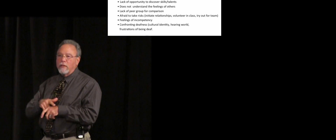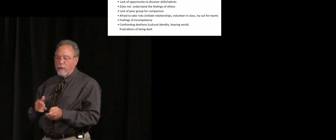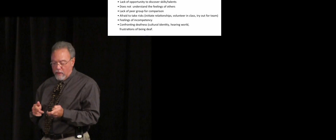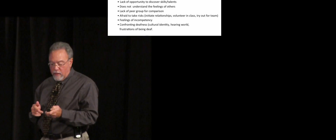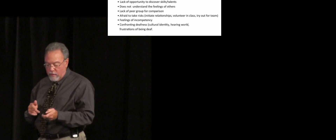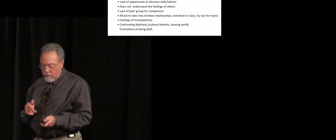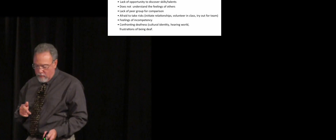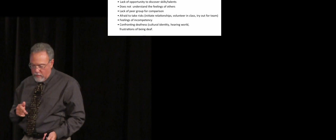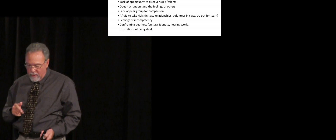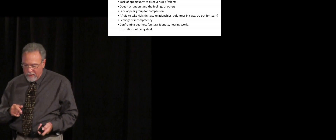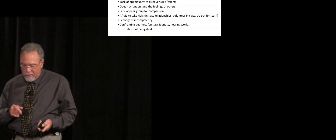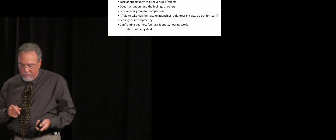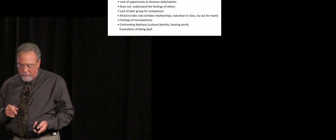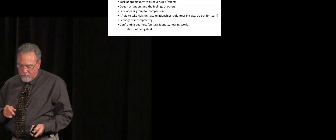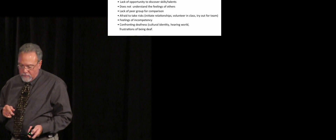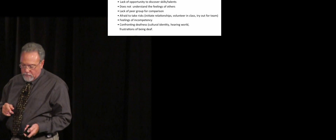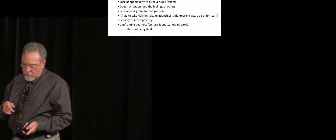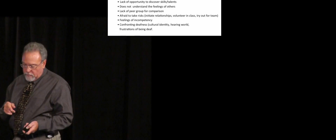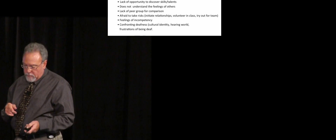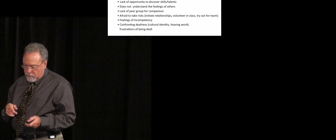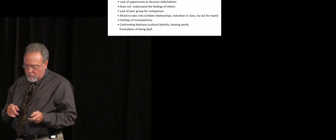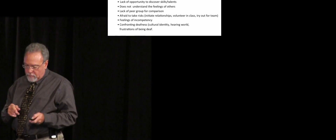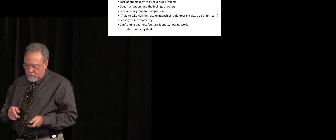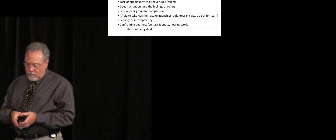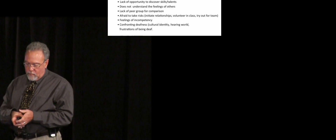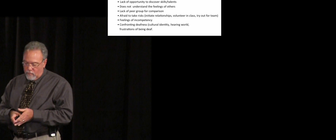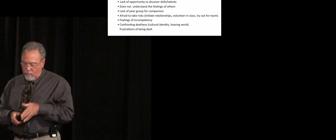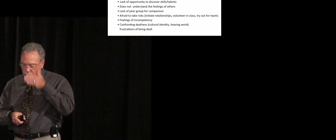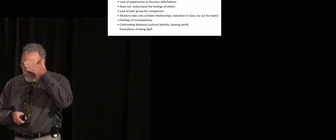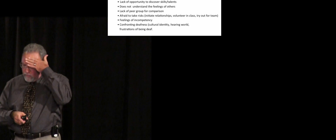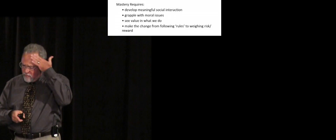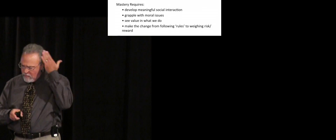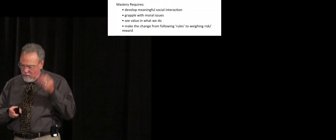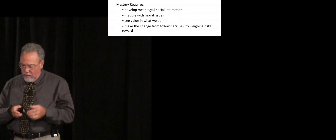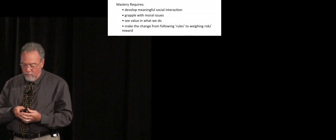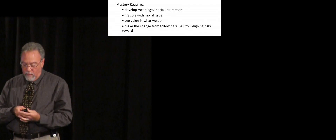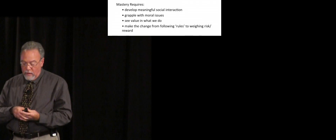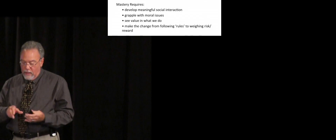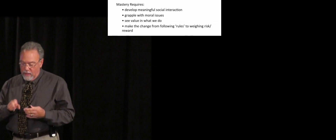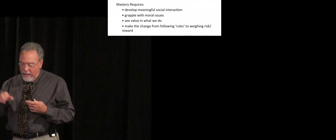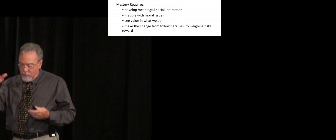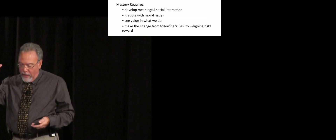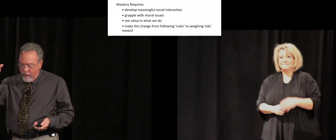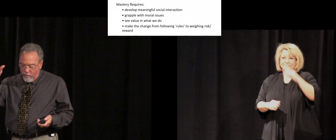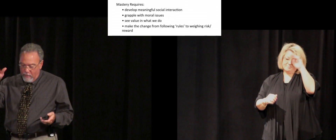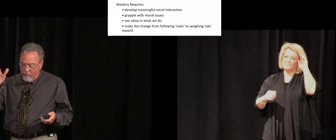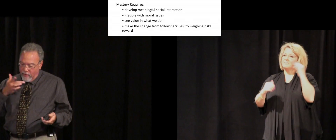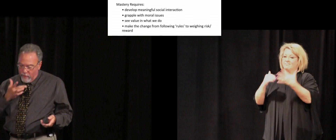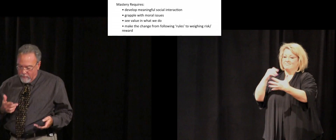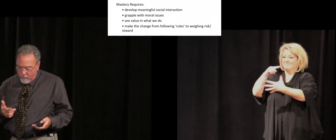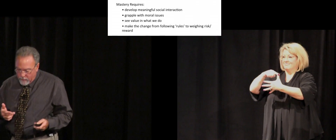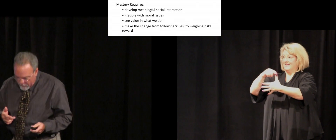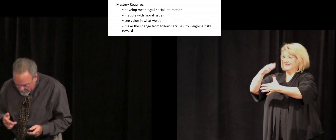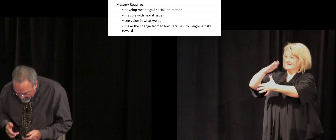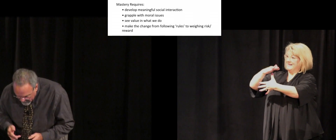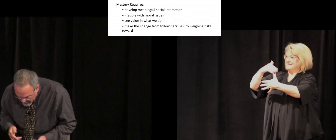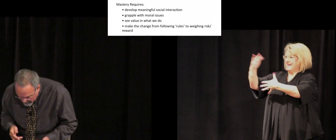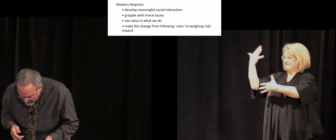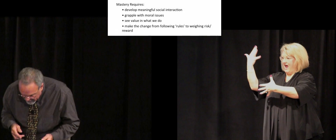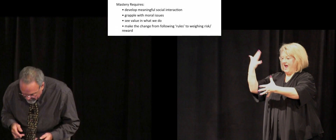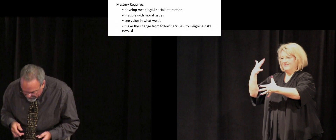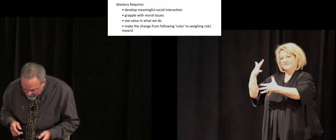Okay, so because of the amount and the scope of the biochemical changes and the